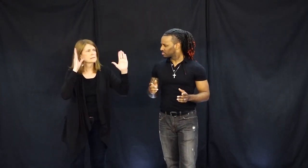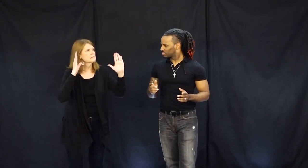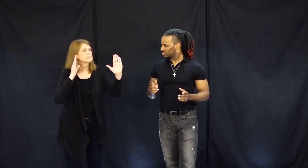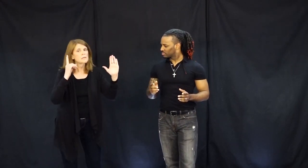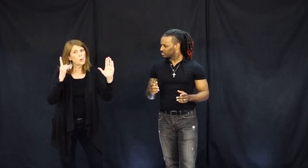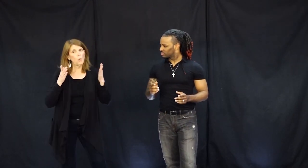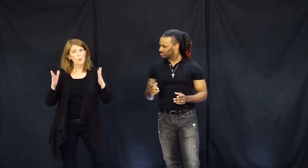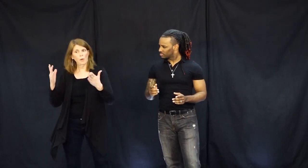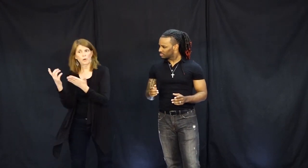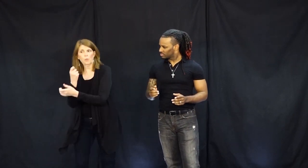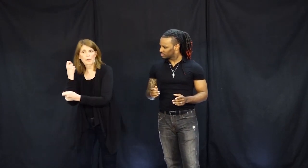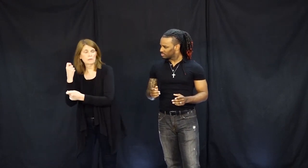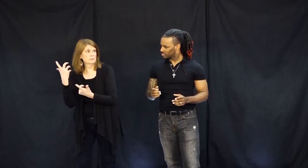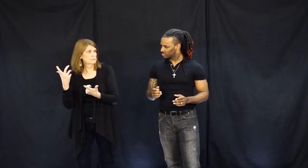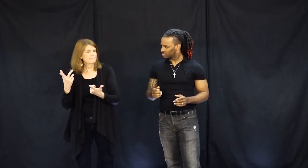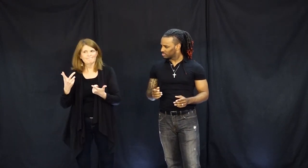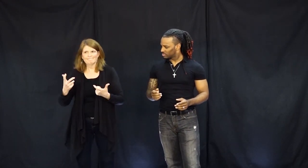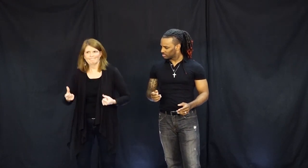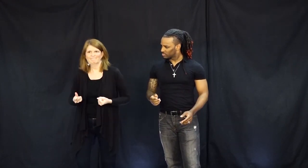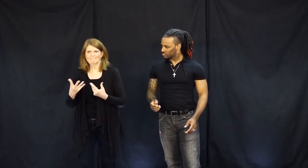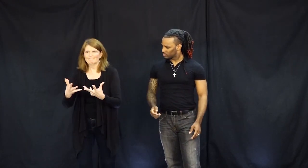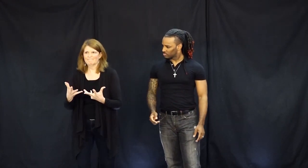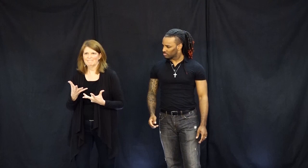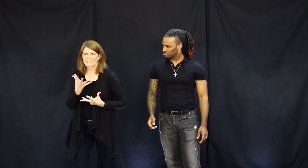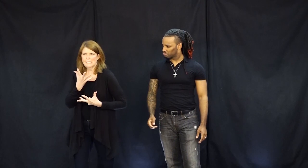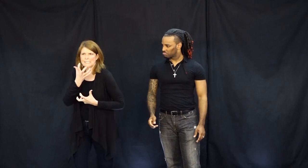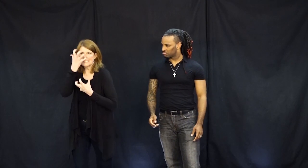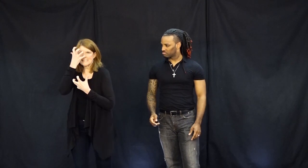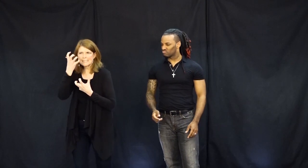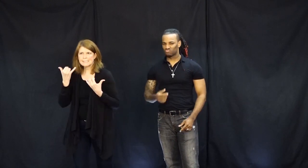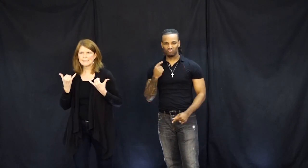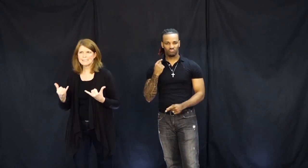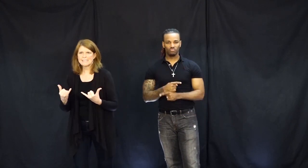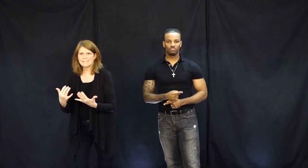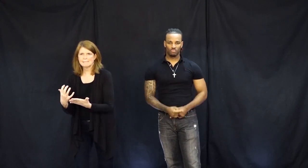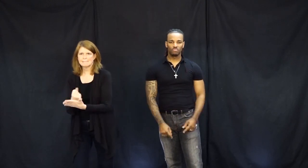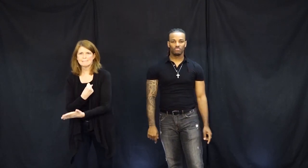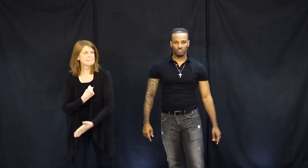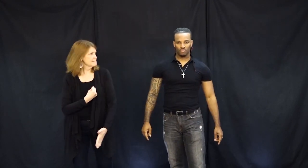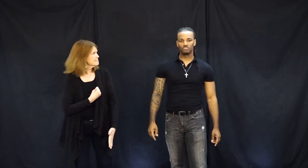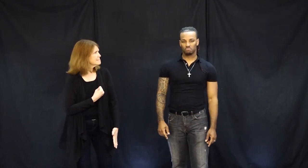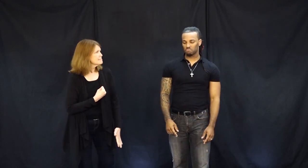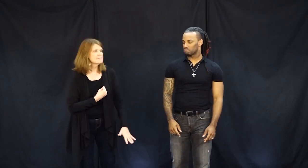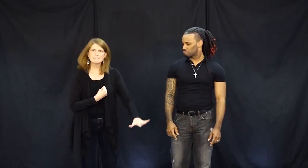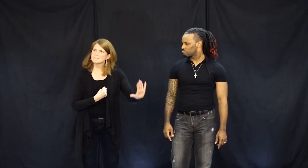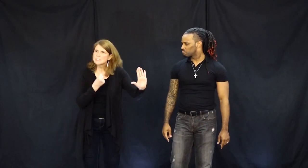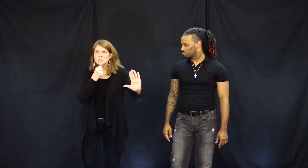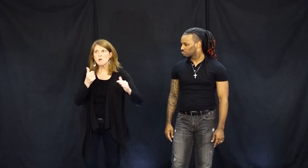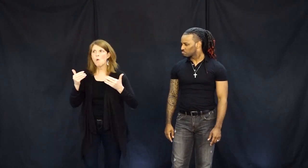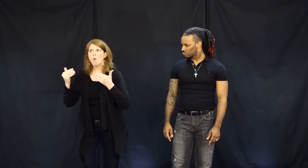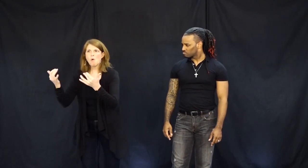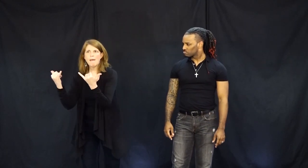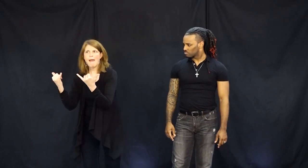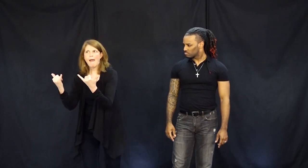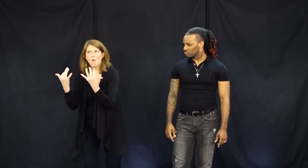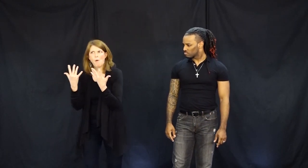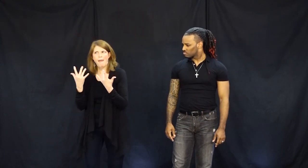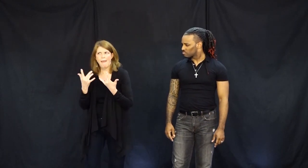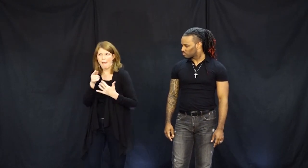win this. Provoke outrage. Outright. that's right. Don't engage, strike by night. Remain relentless